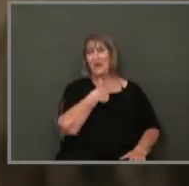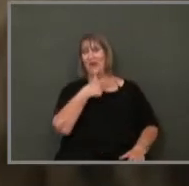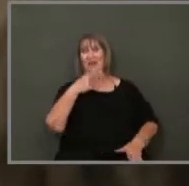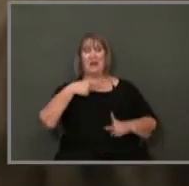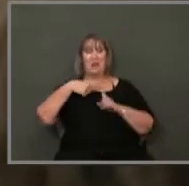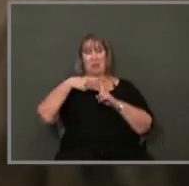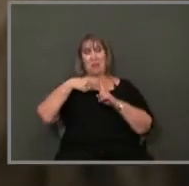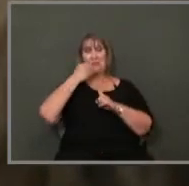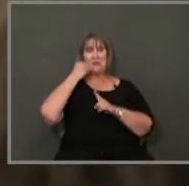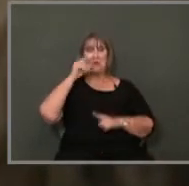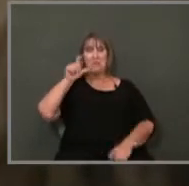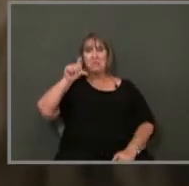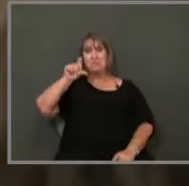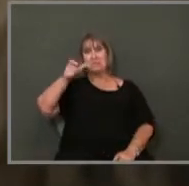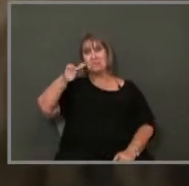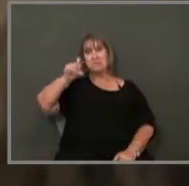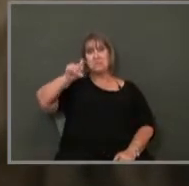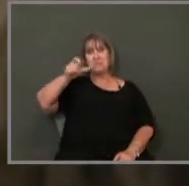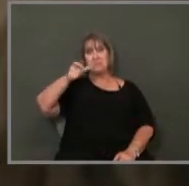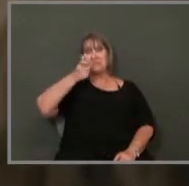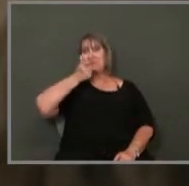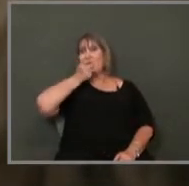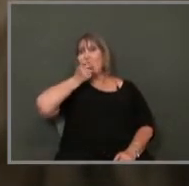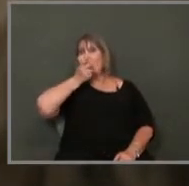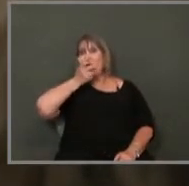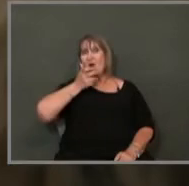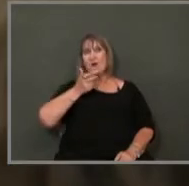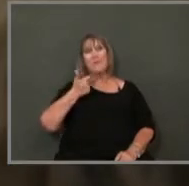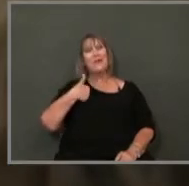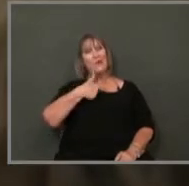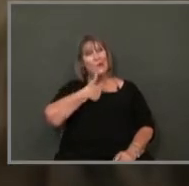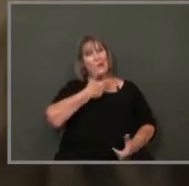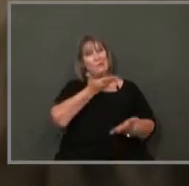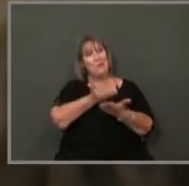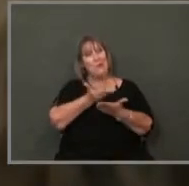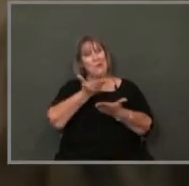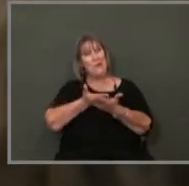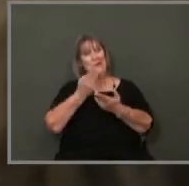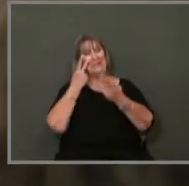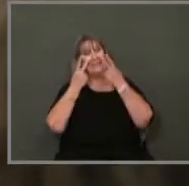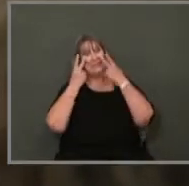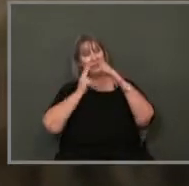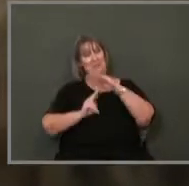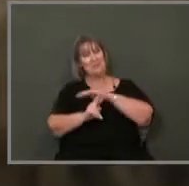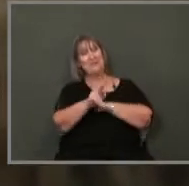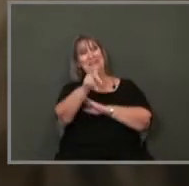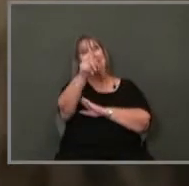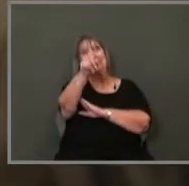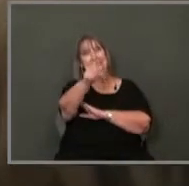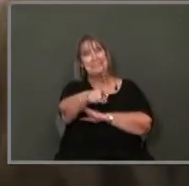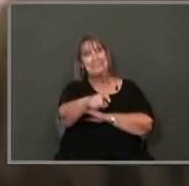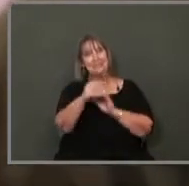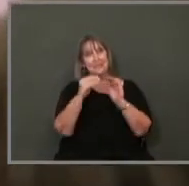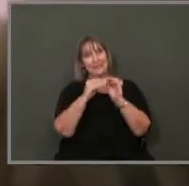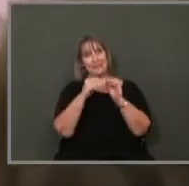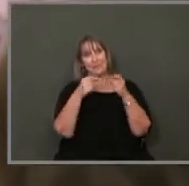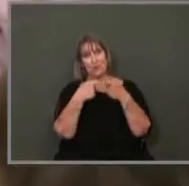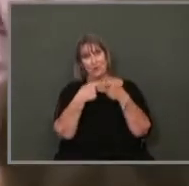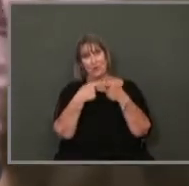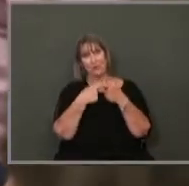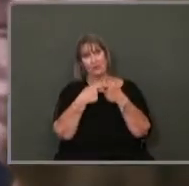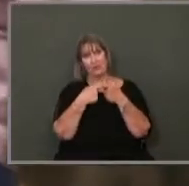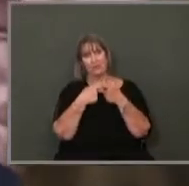hot is showing us that we are going to need that in the future. Why don't we start